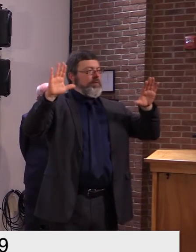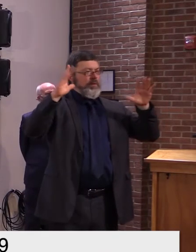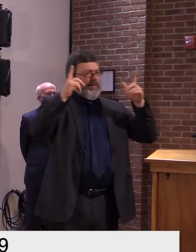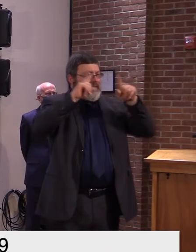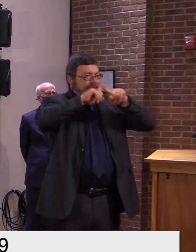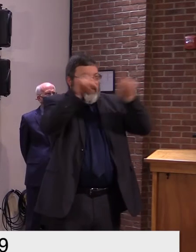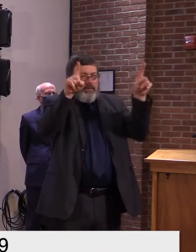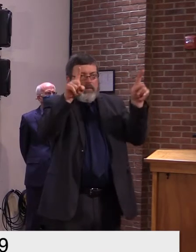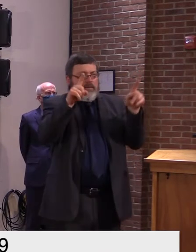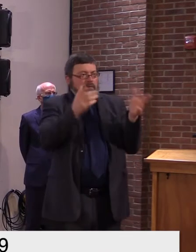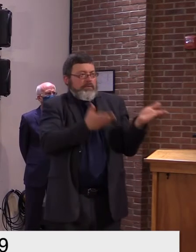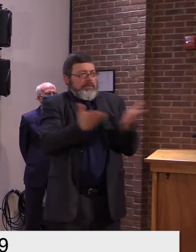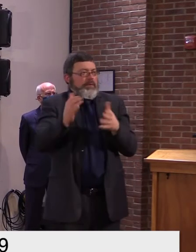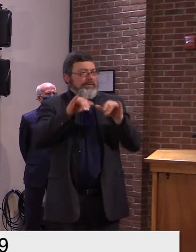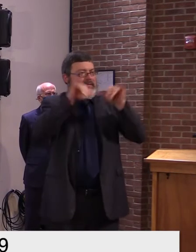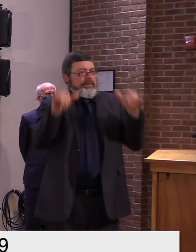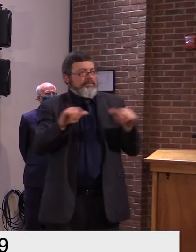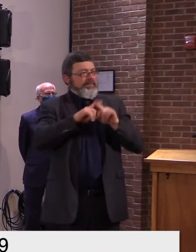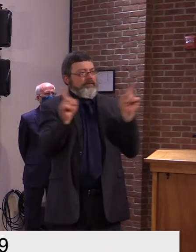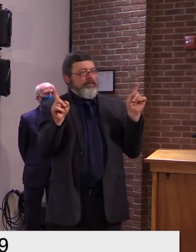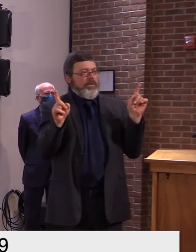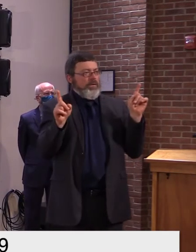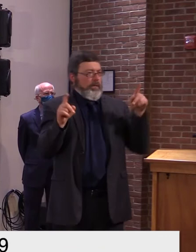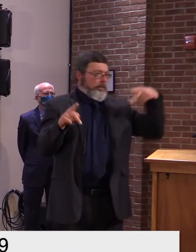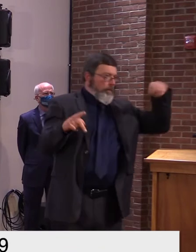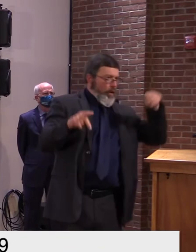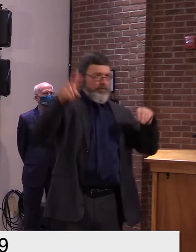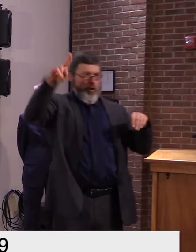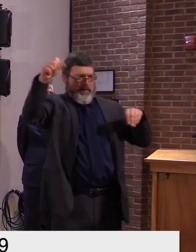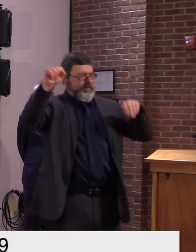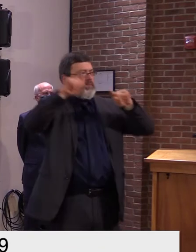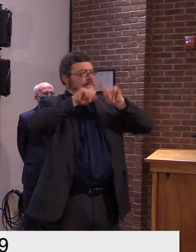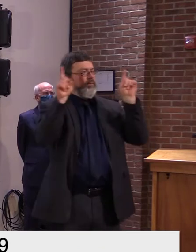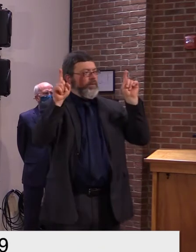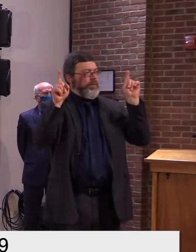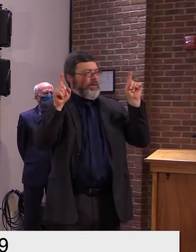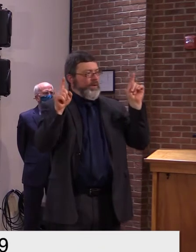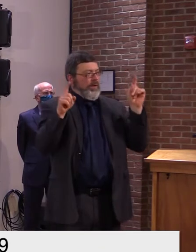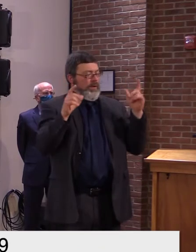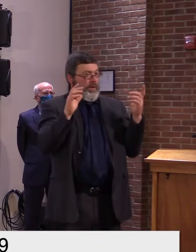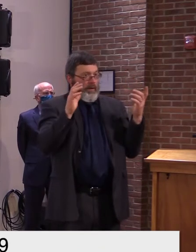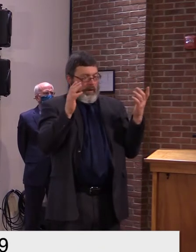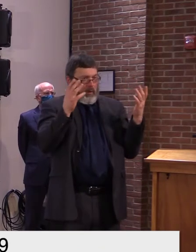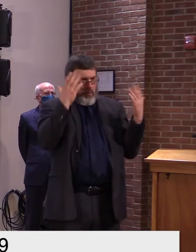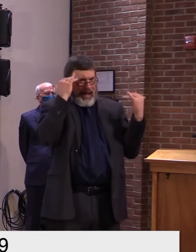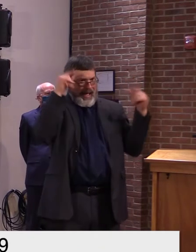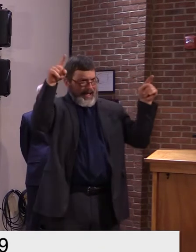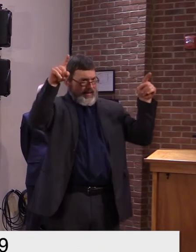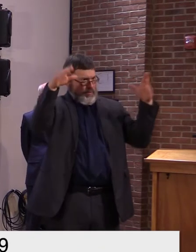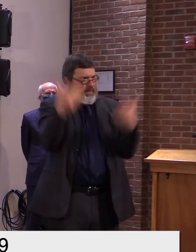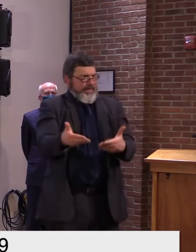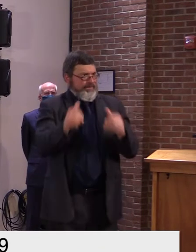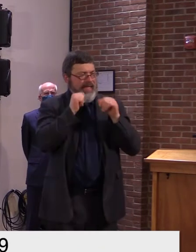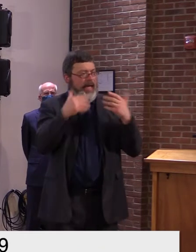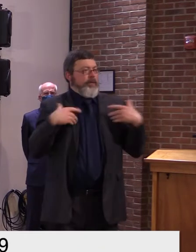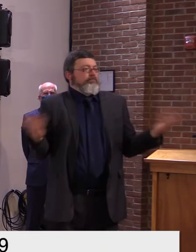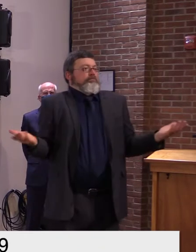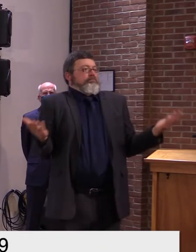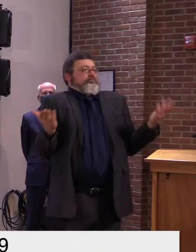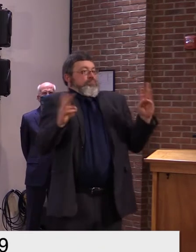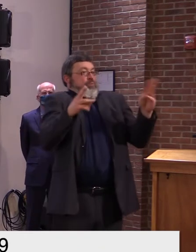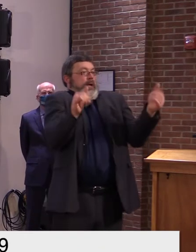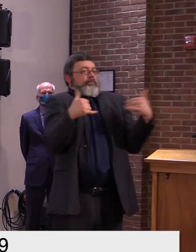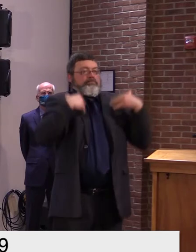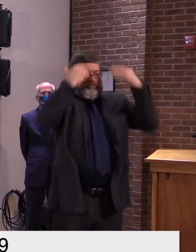Commissioner Levine had talked about, we are looking at that right now. Those go directly from the school